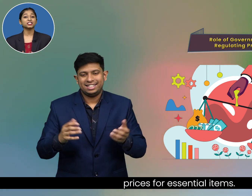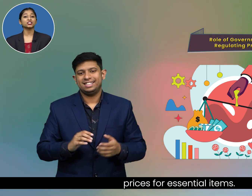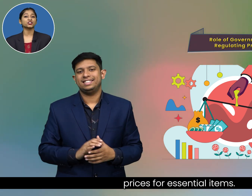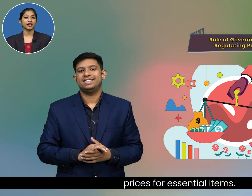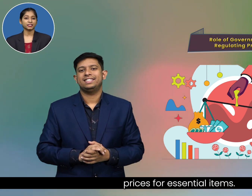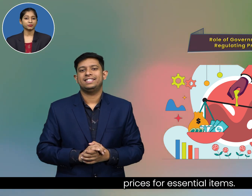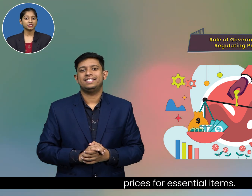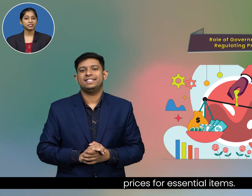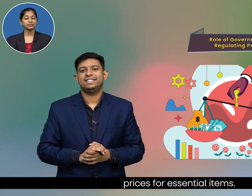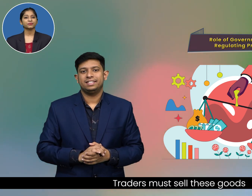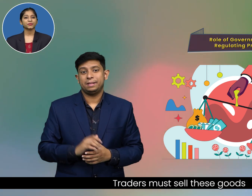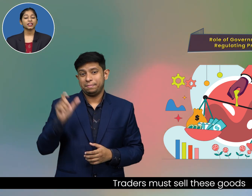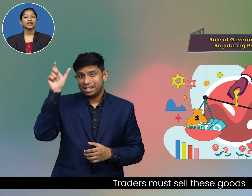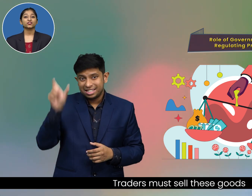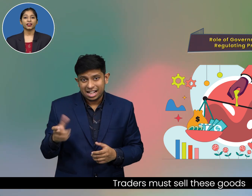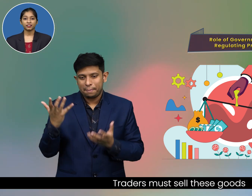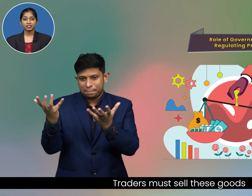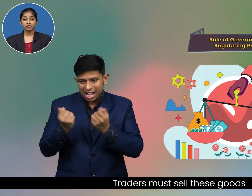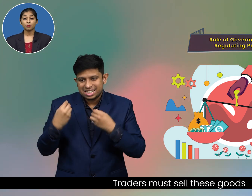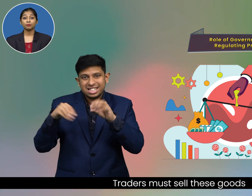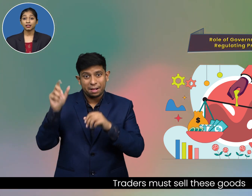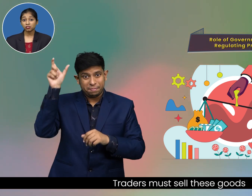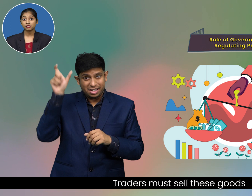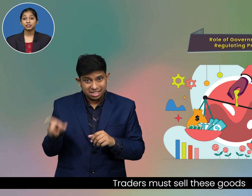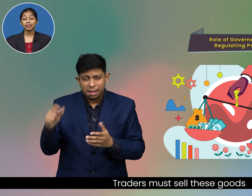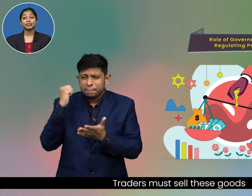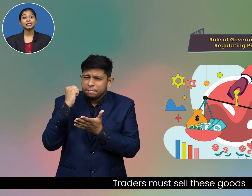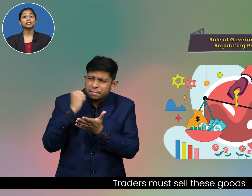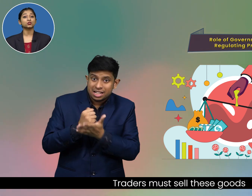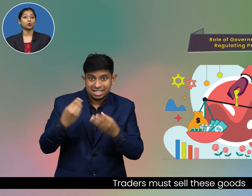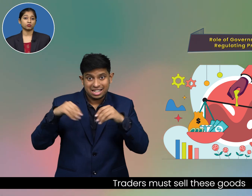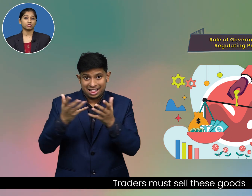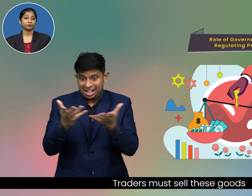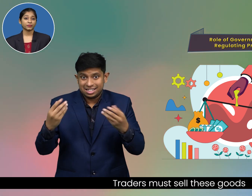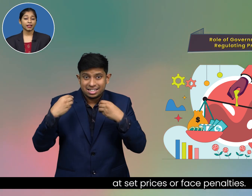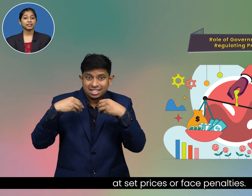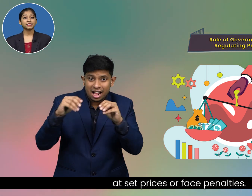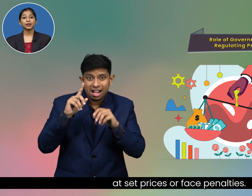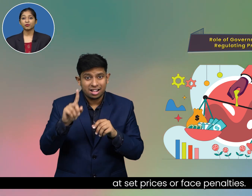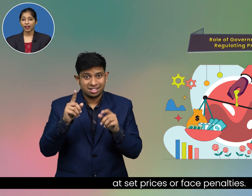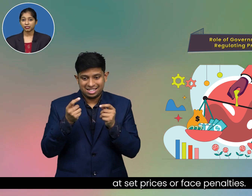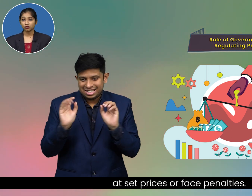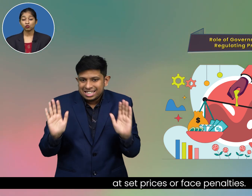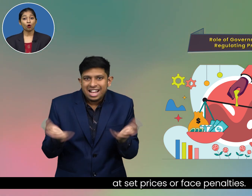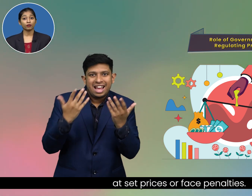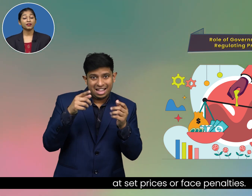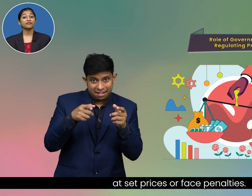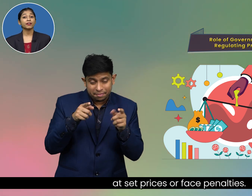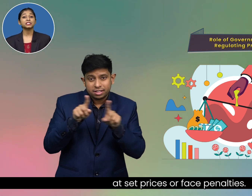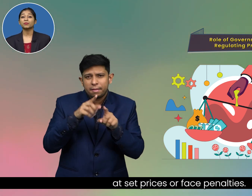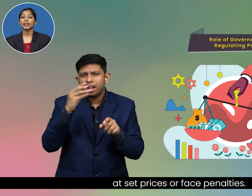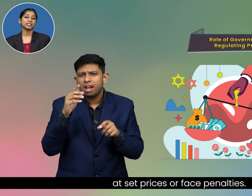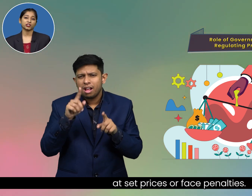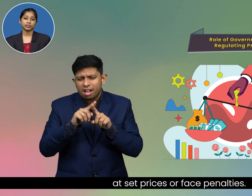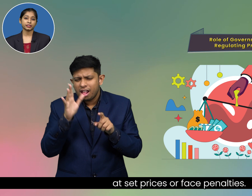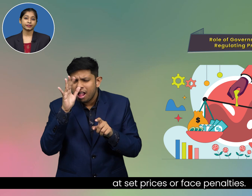for essential items. Traders must sell these goods at set prices or